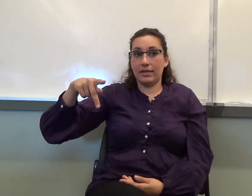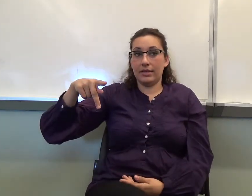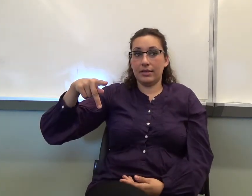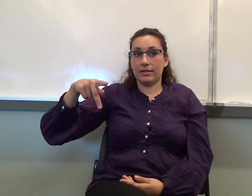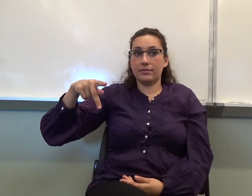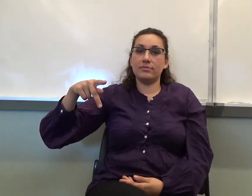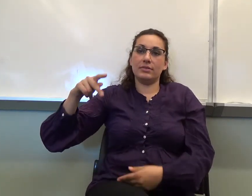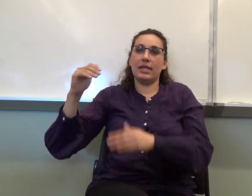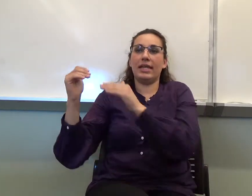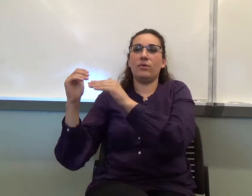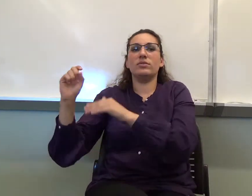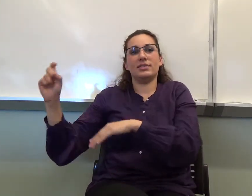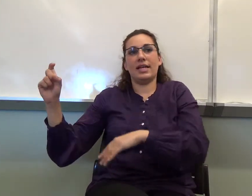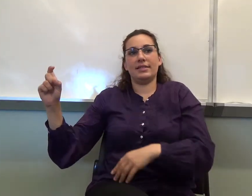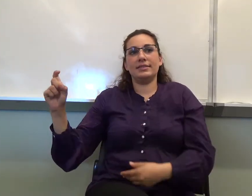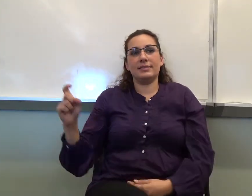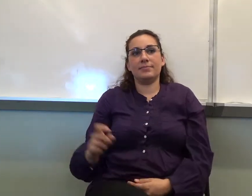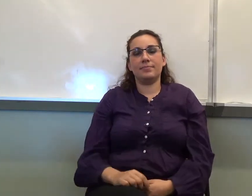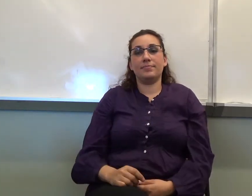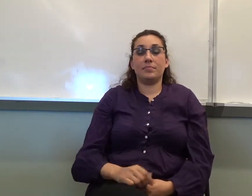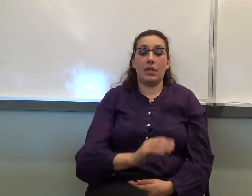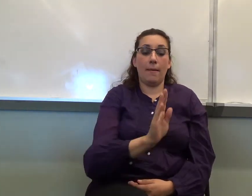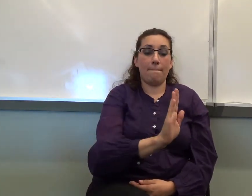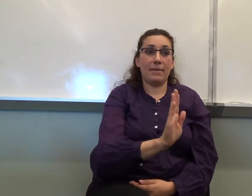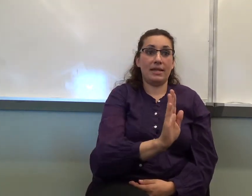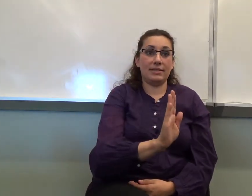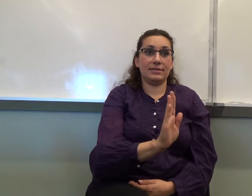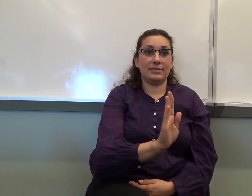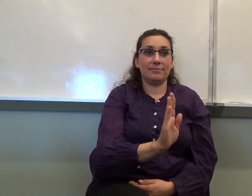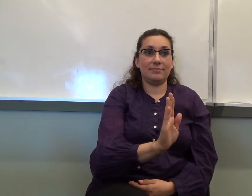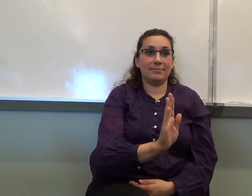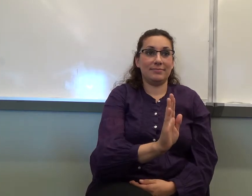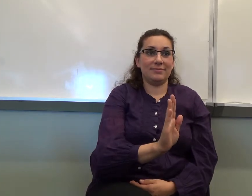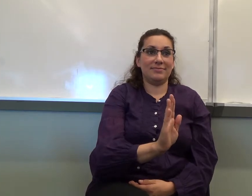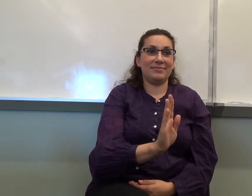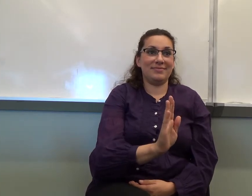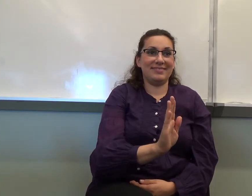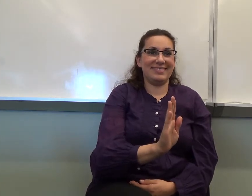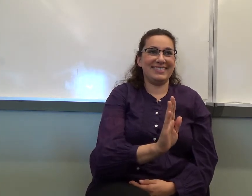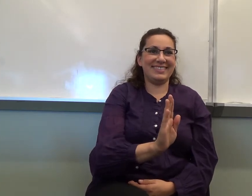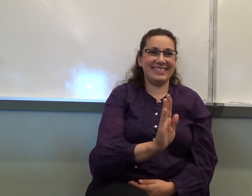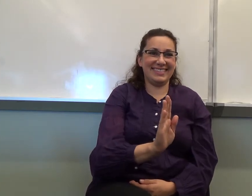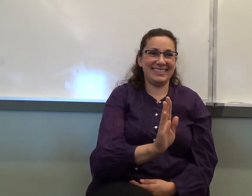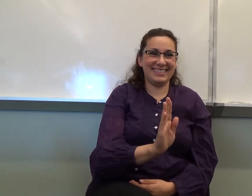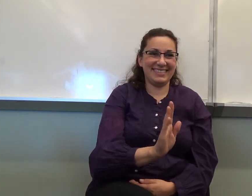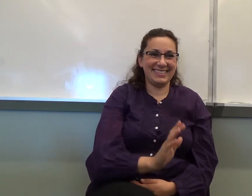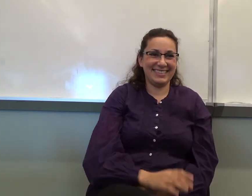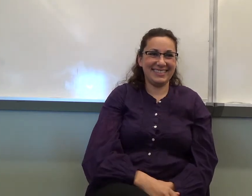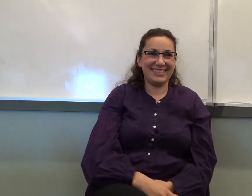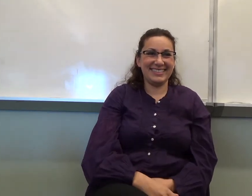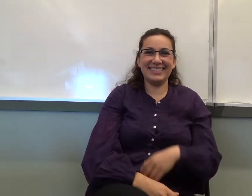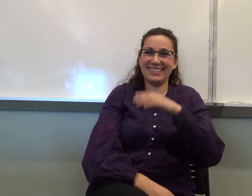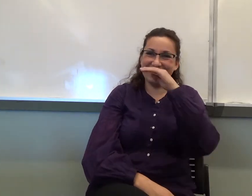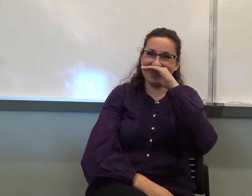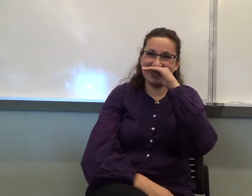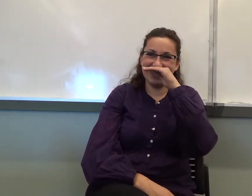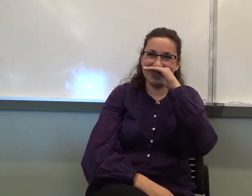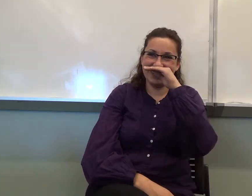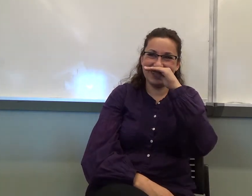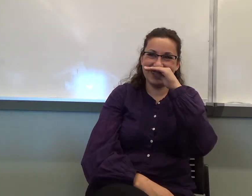we're looking for, and the base is $60. So how are we going to figure out what percent of